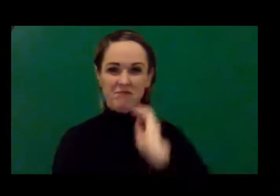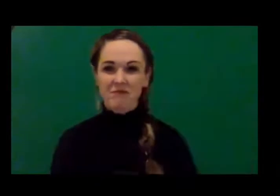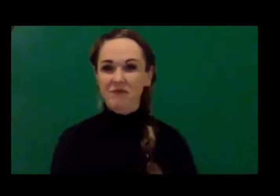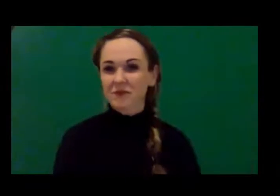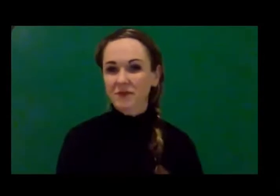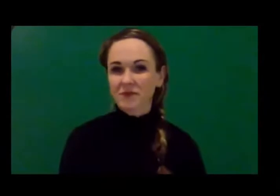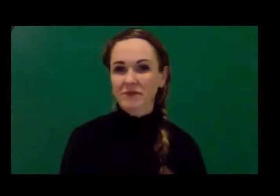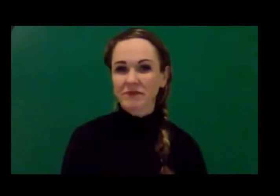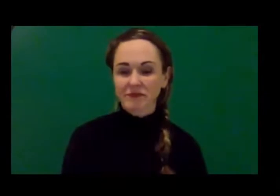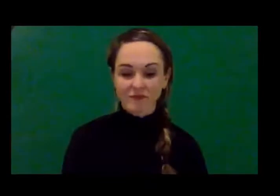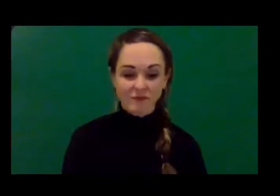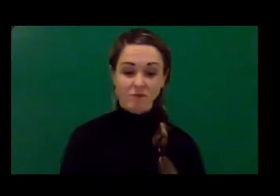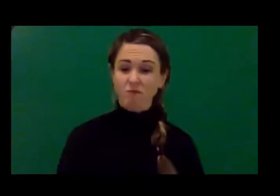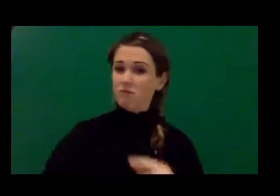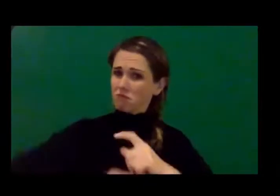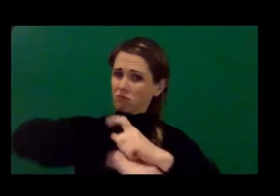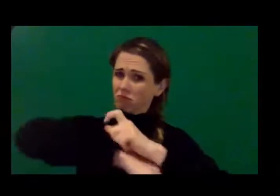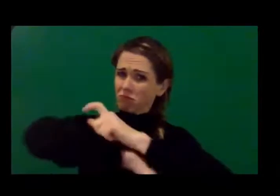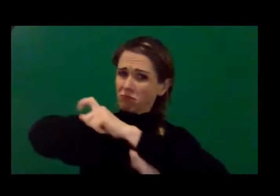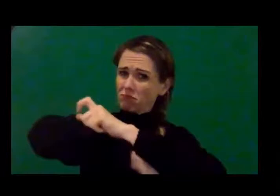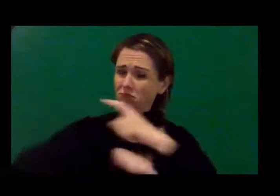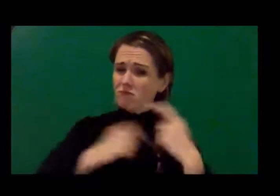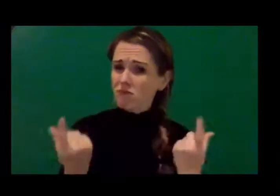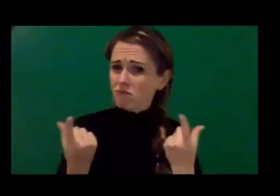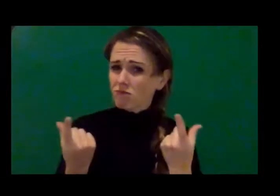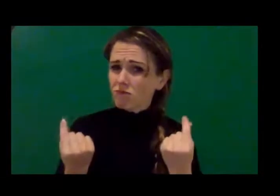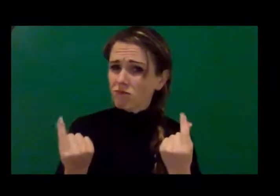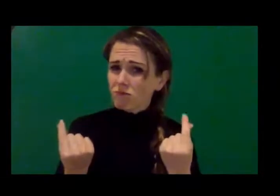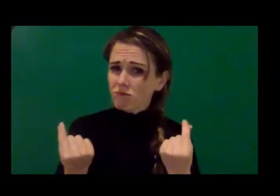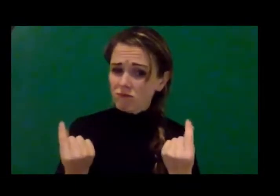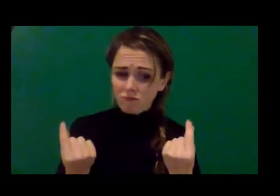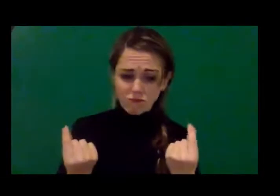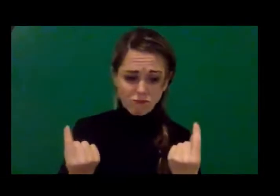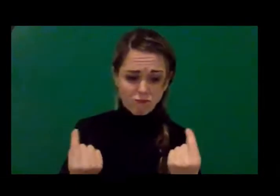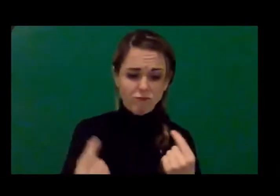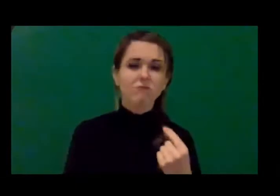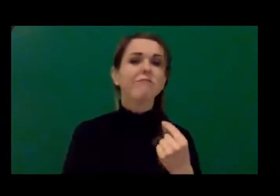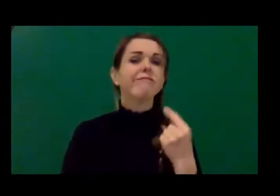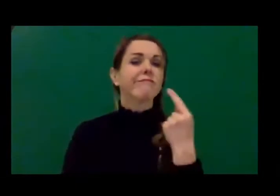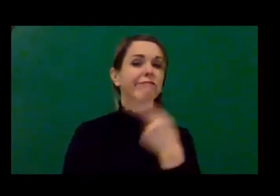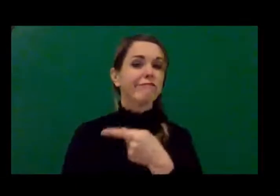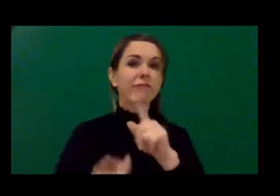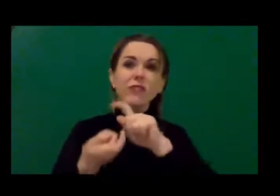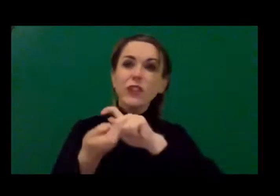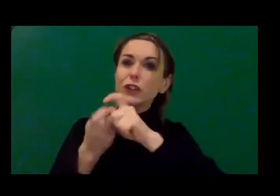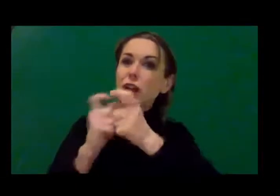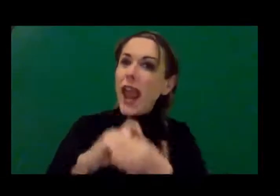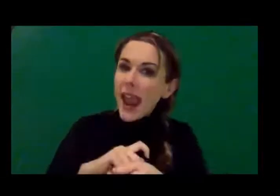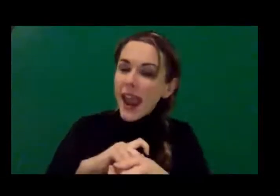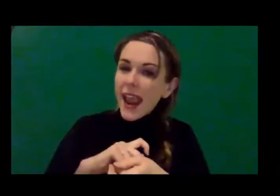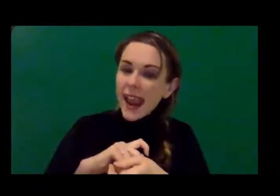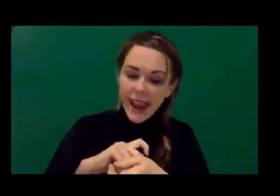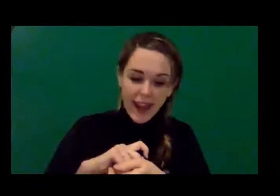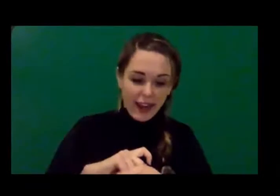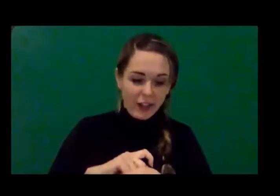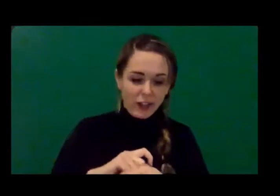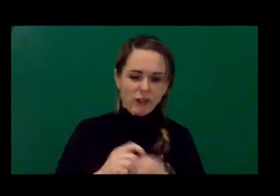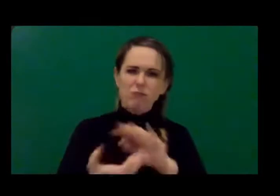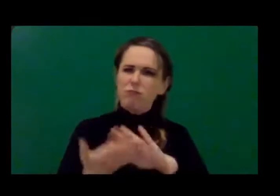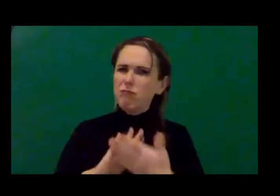The caterpillar, what does he do? They change. And what do they become?